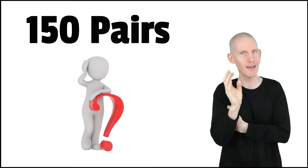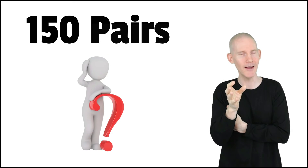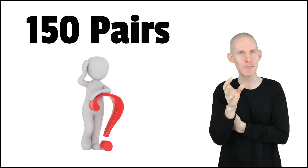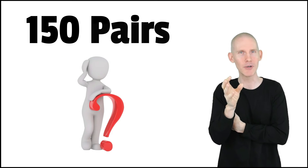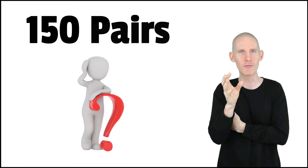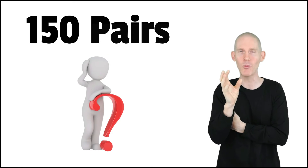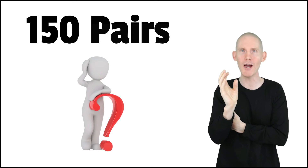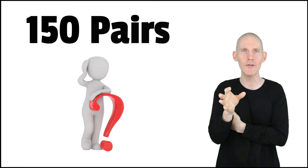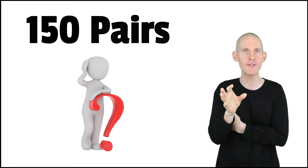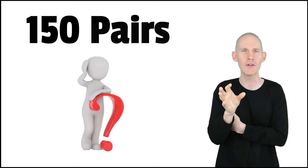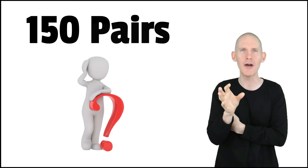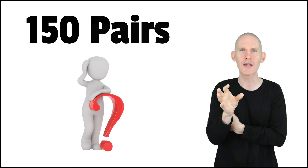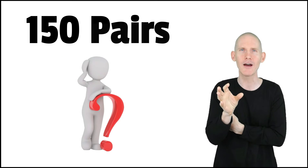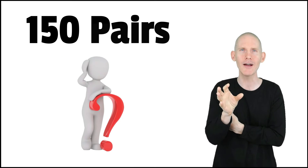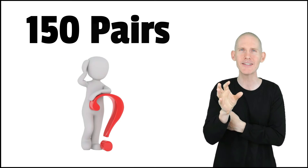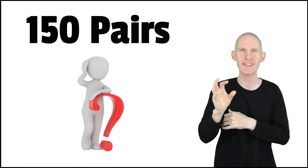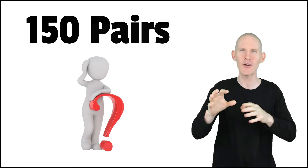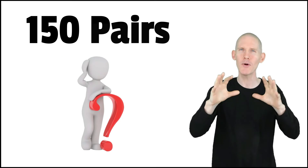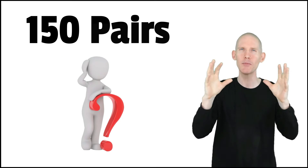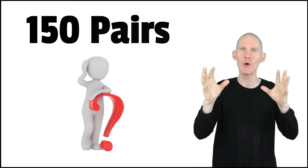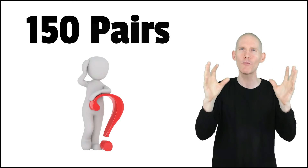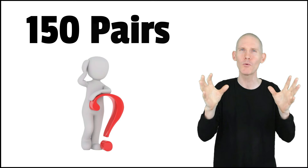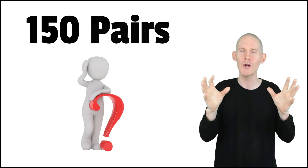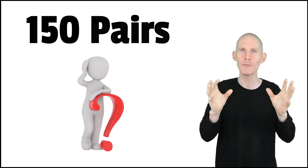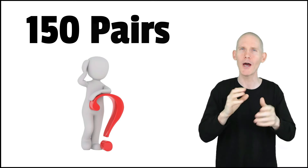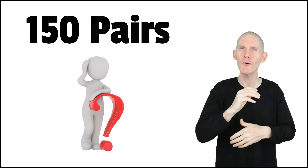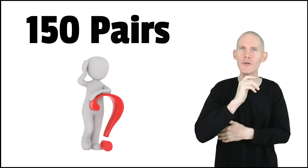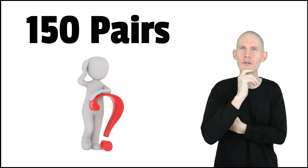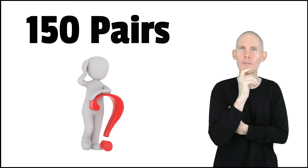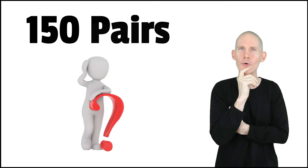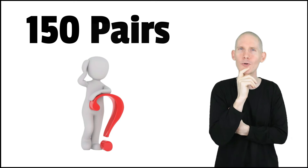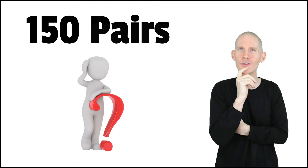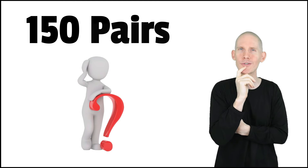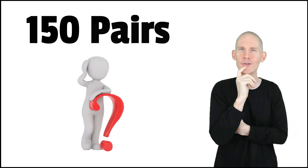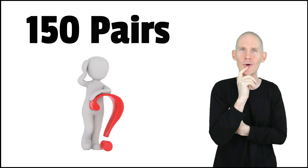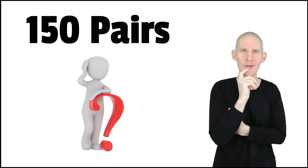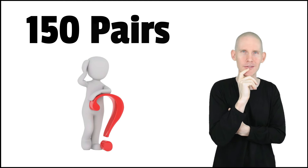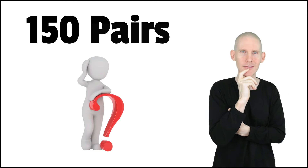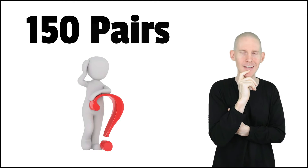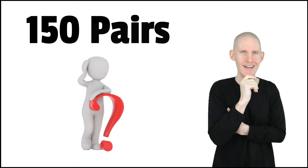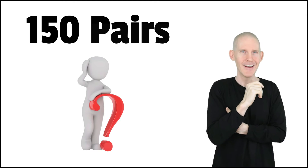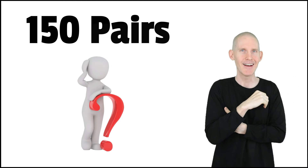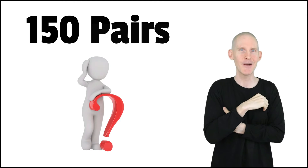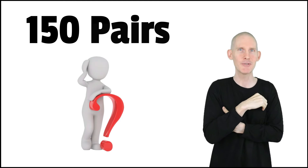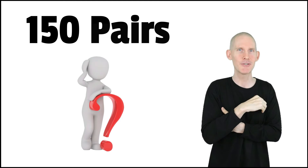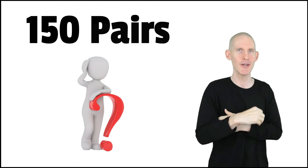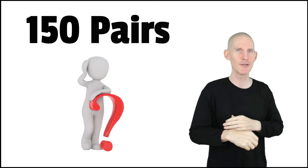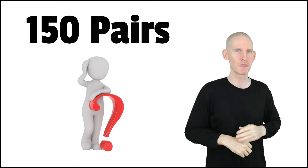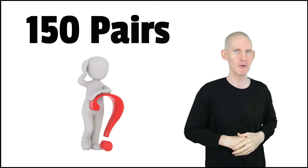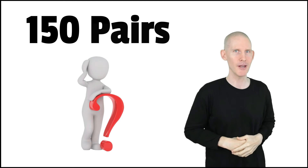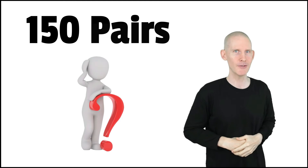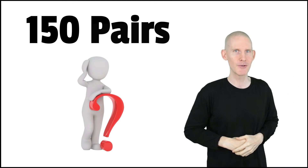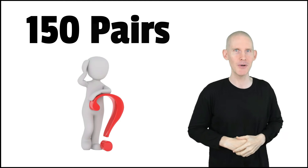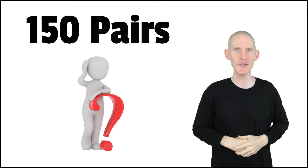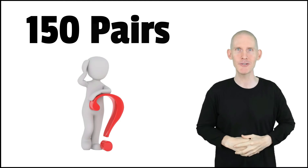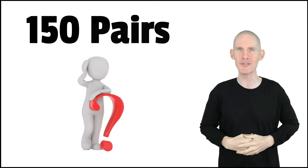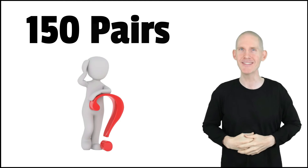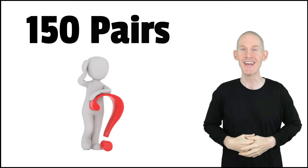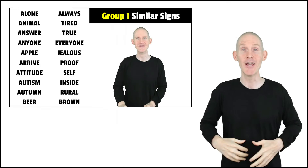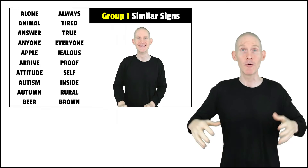that, but wow, that's a lot of content. I don't want to be overwhelmed. How are you going to approach this course? And I would say, great question. Well, we're